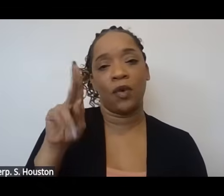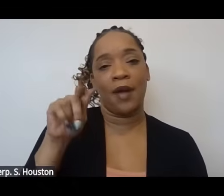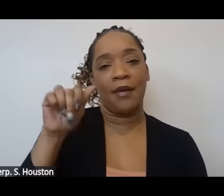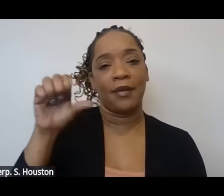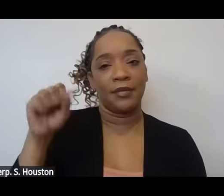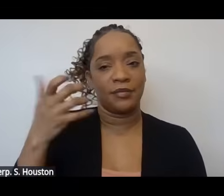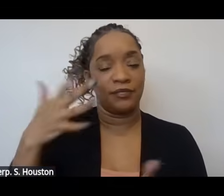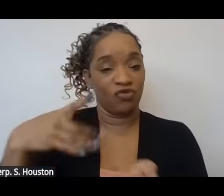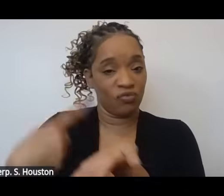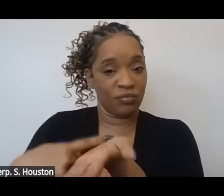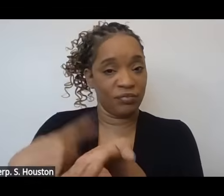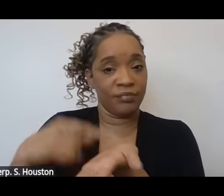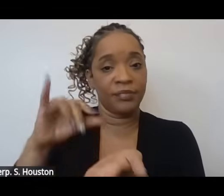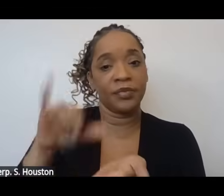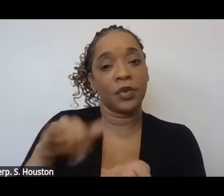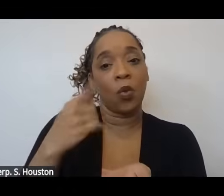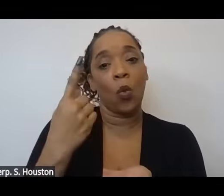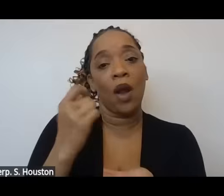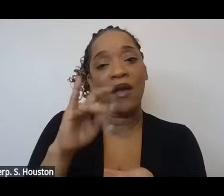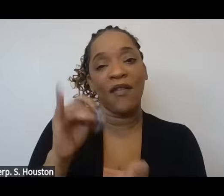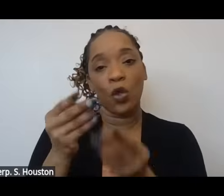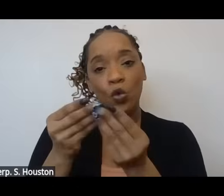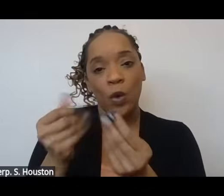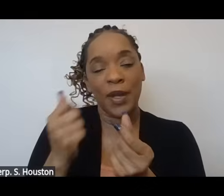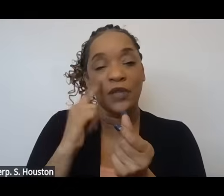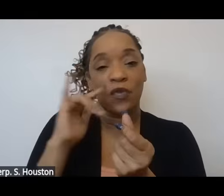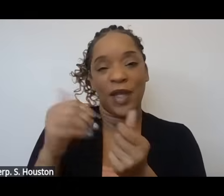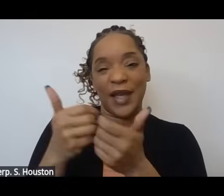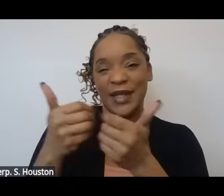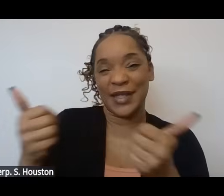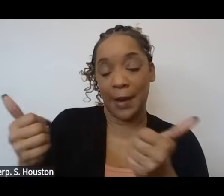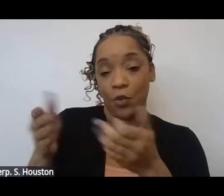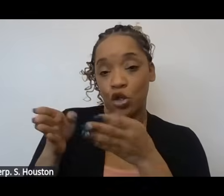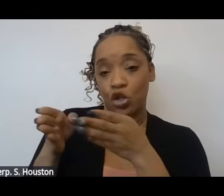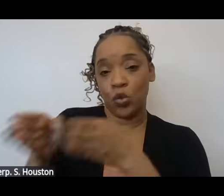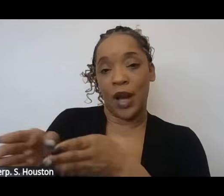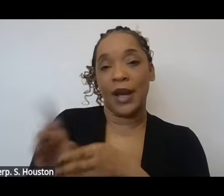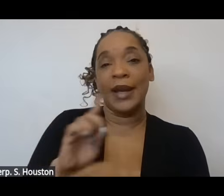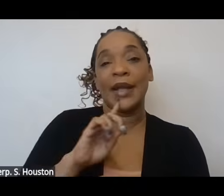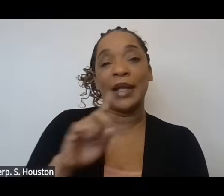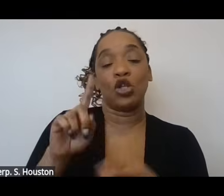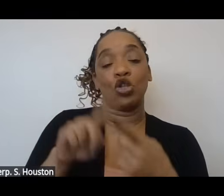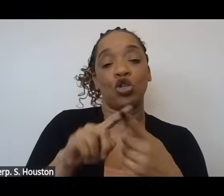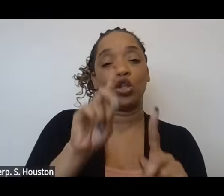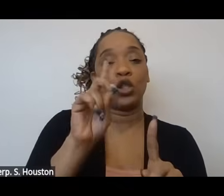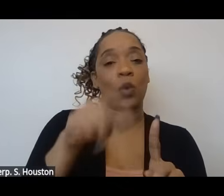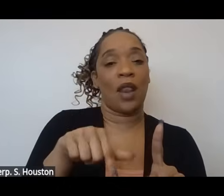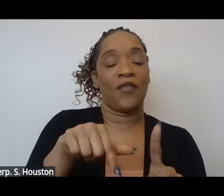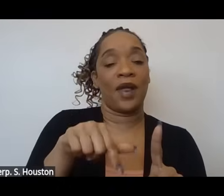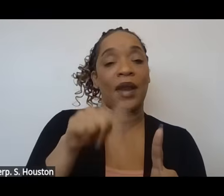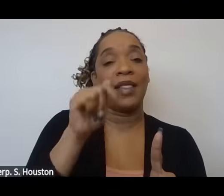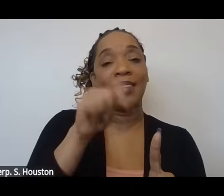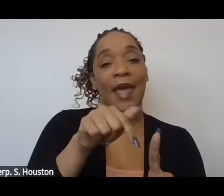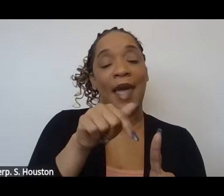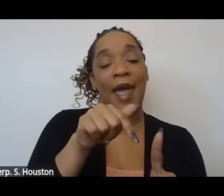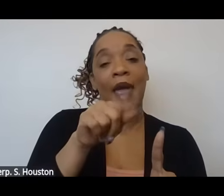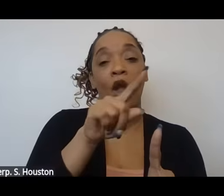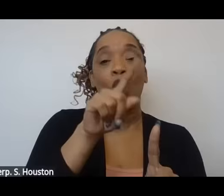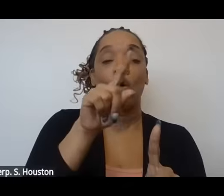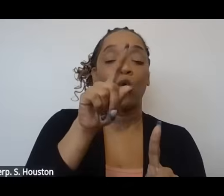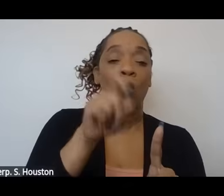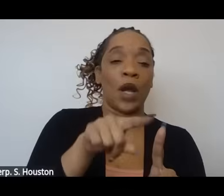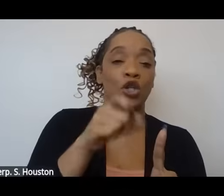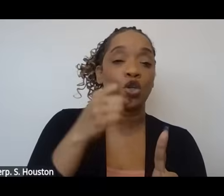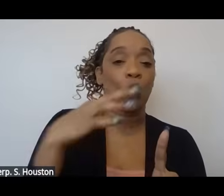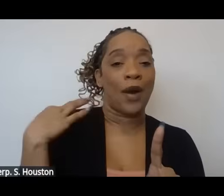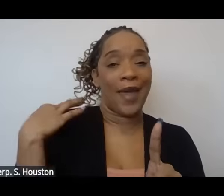for this separate track Yes. is the disqualification of the candidate or the ballot question from the ballot. So I don't know